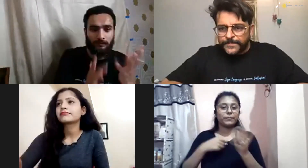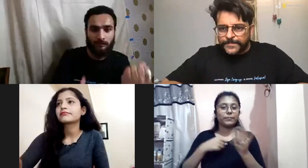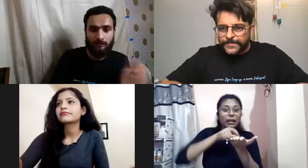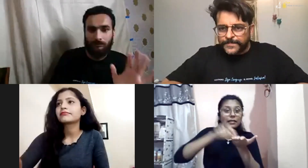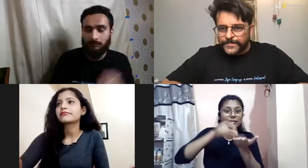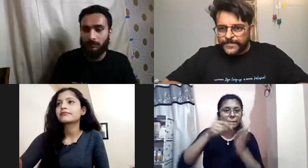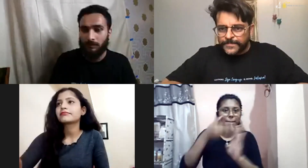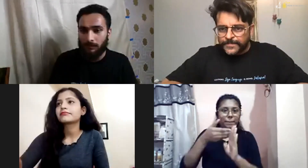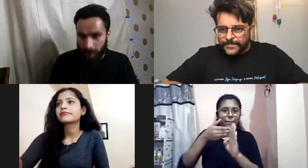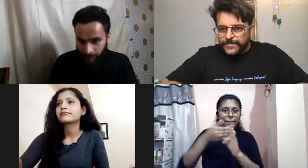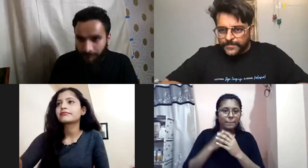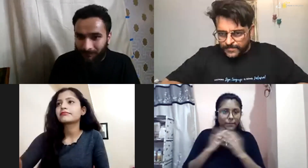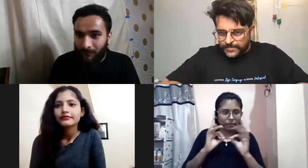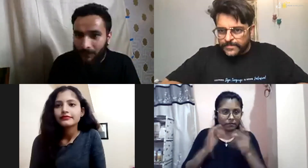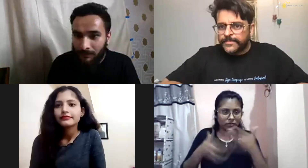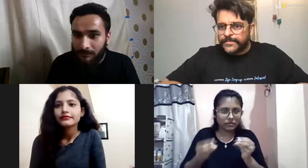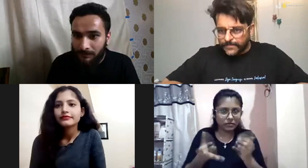Okay, I'll begin.